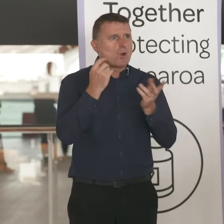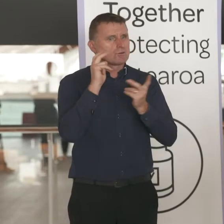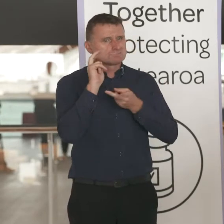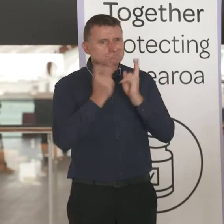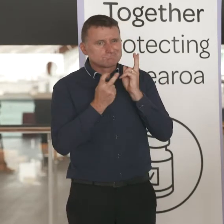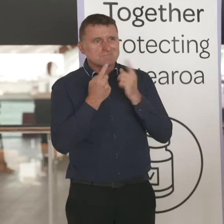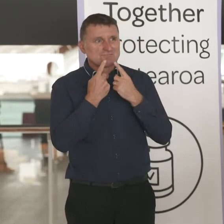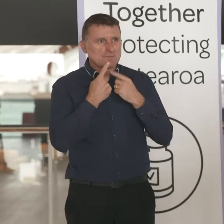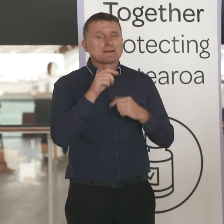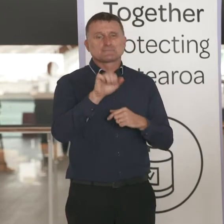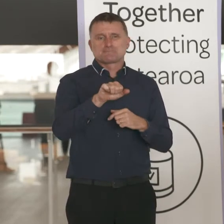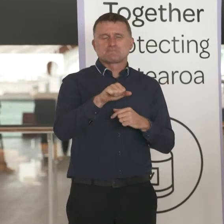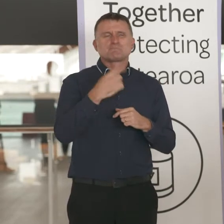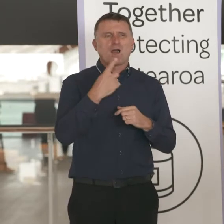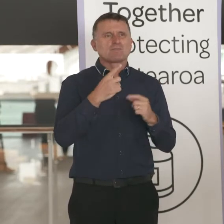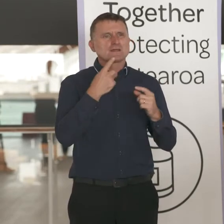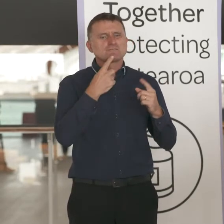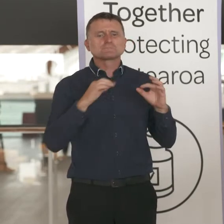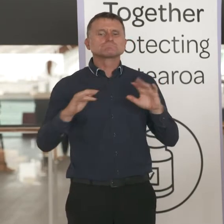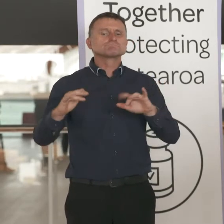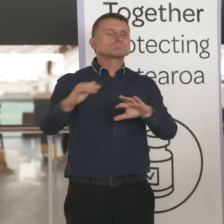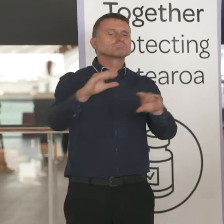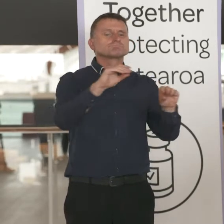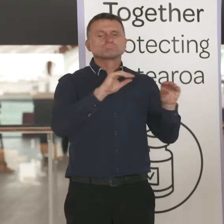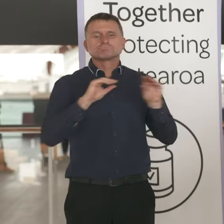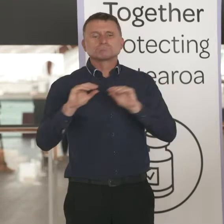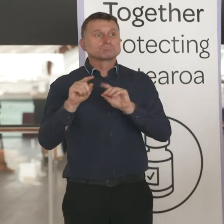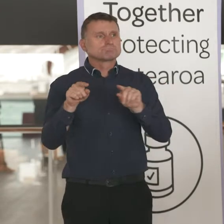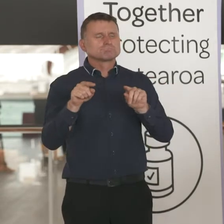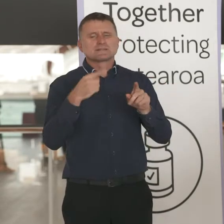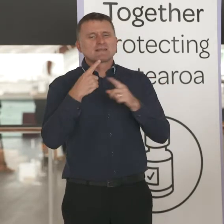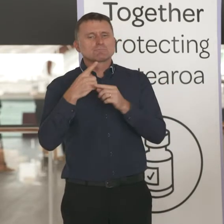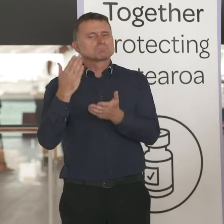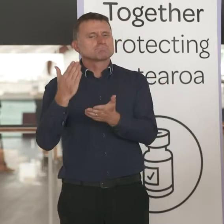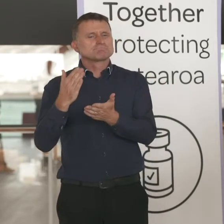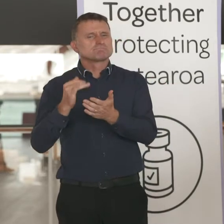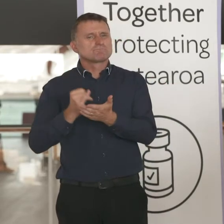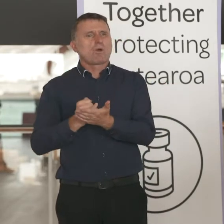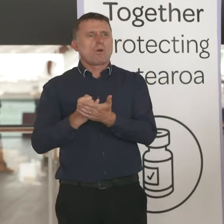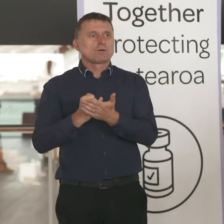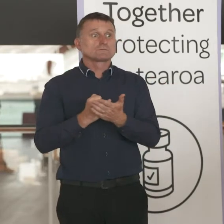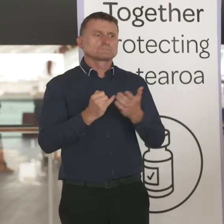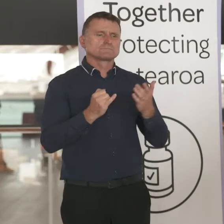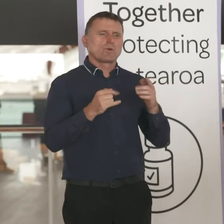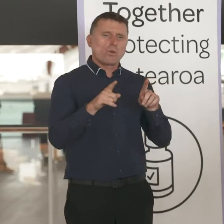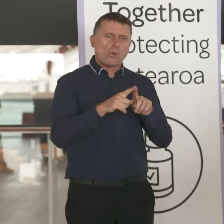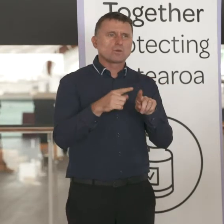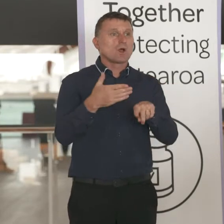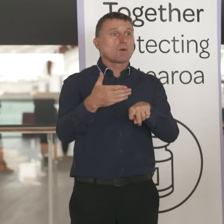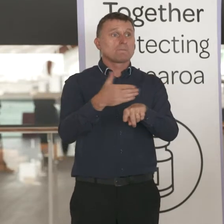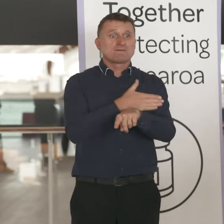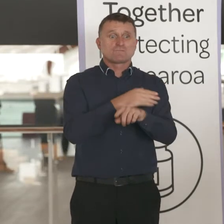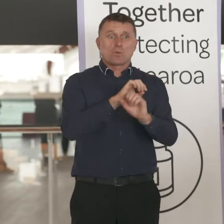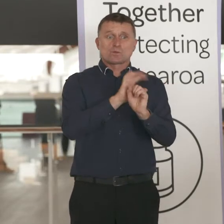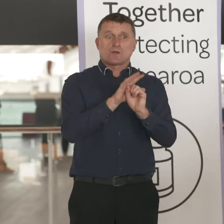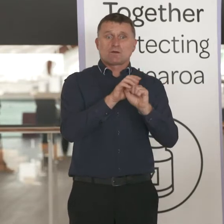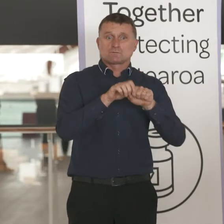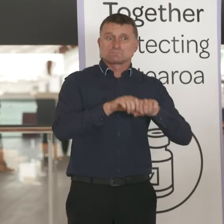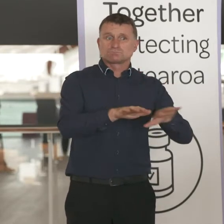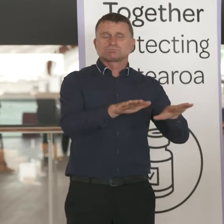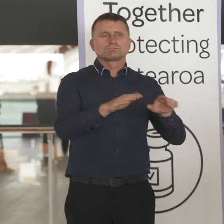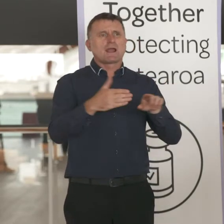Absolutely. I think that's been one of our biggest challenges throughout this pandemic, and also before the pandemic with